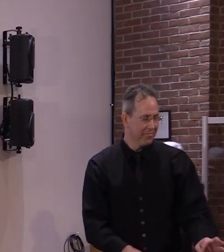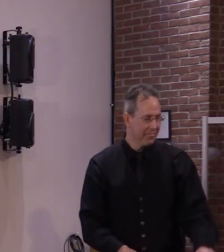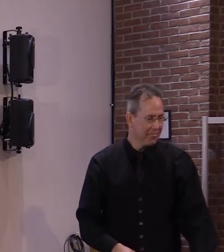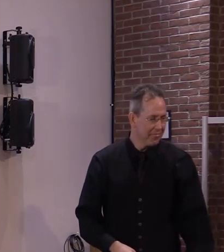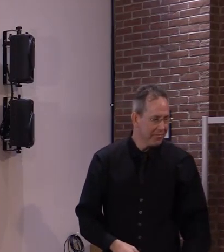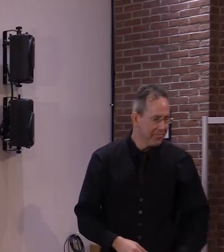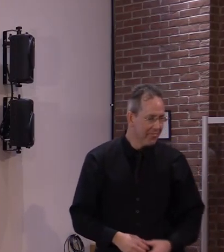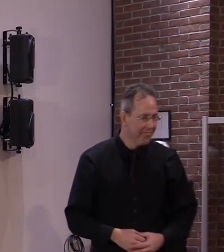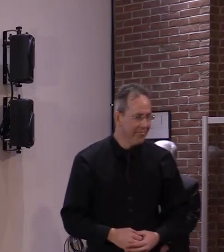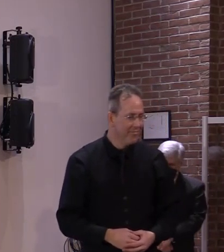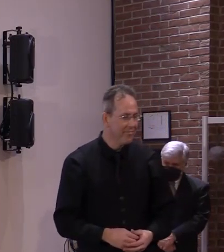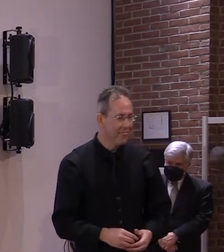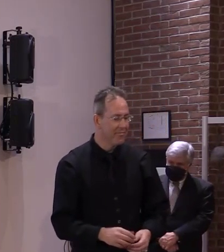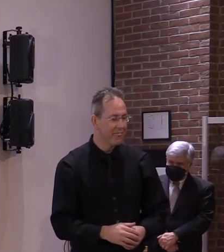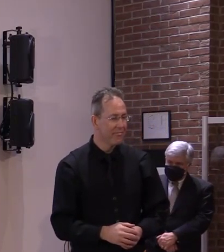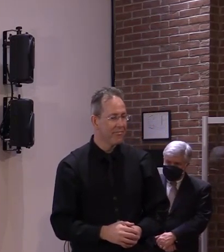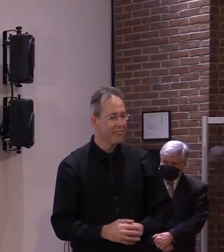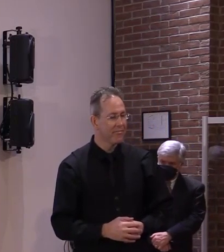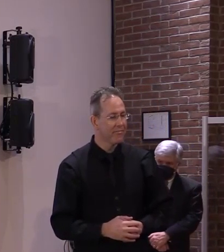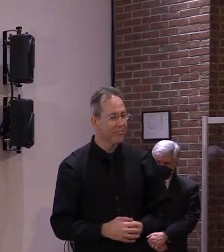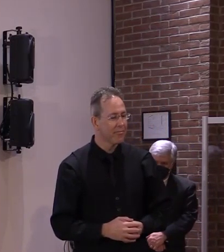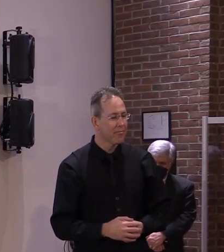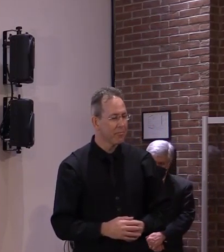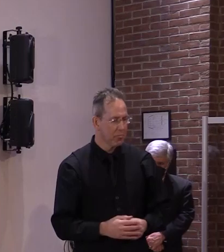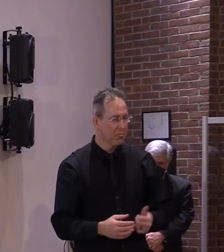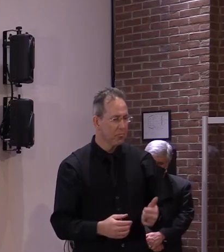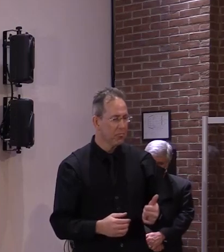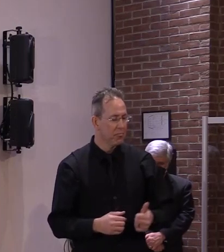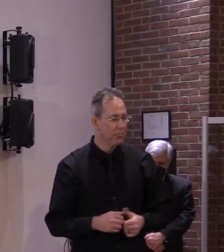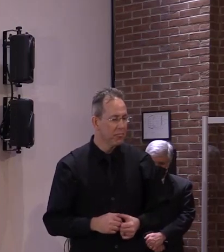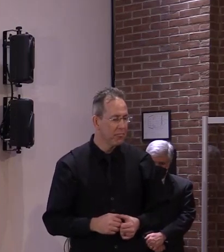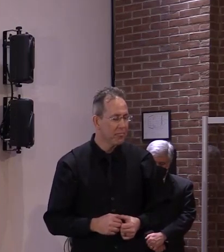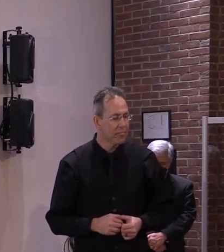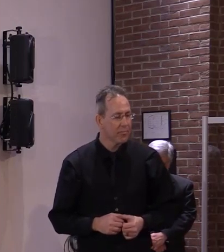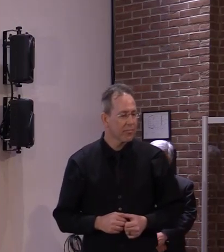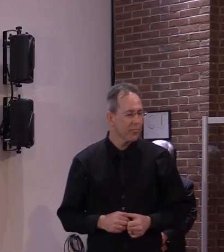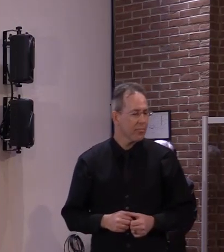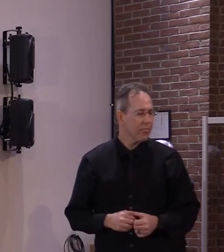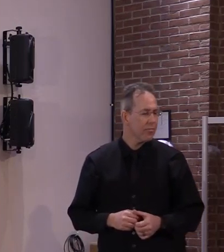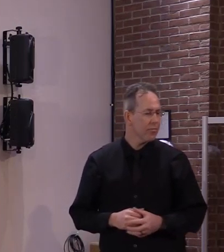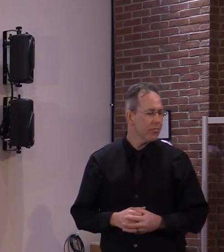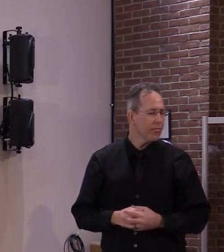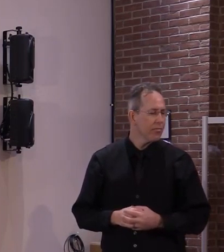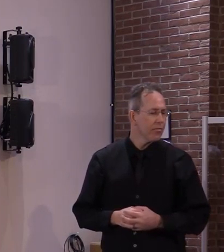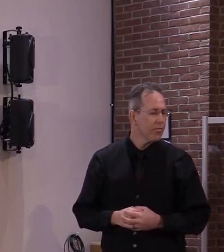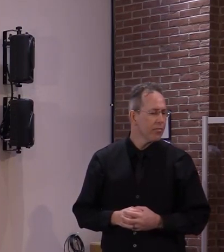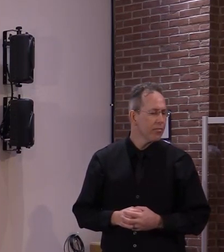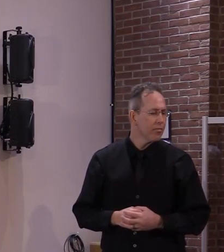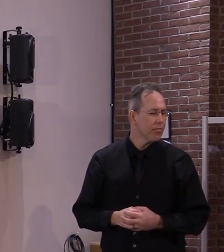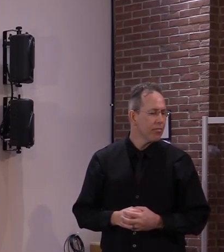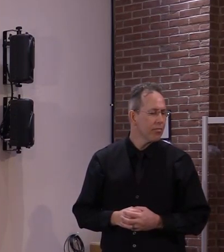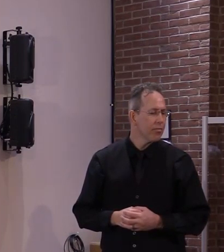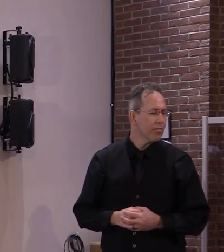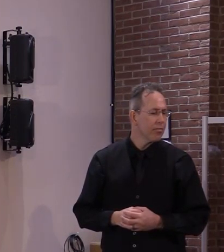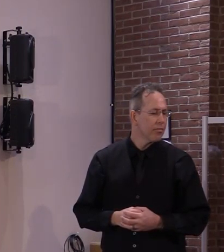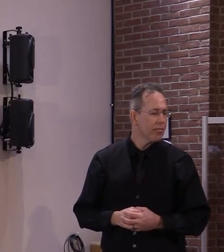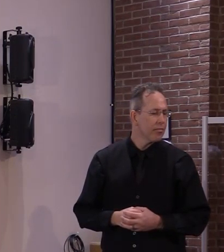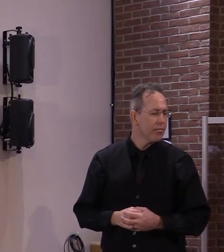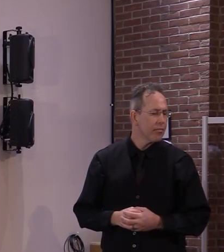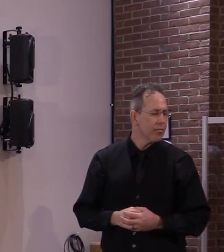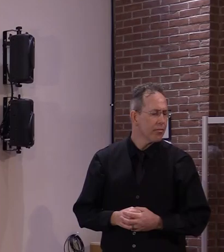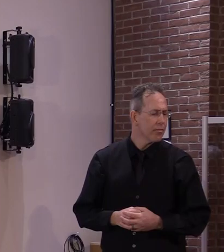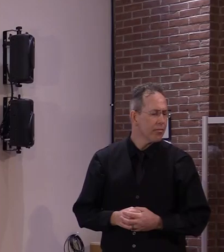Governor, today a third of Texas is still blacked out for lack of enough backup power generation to replace the wind power that failed